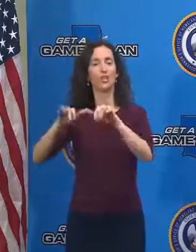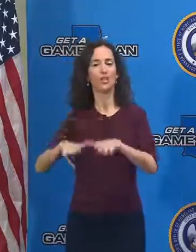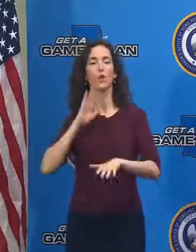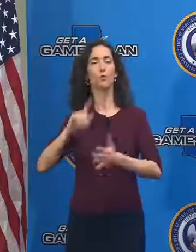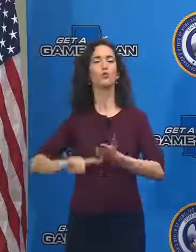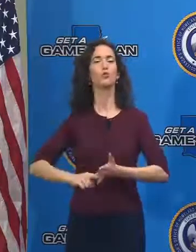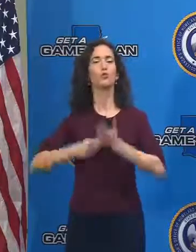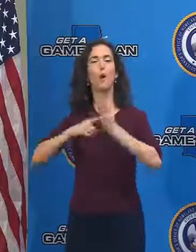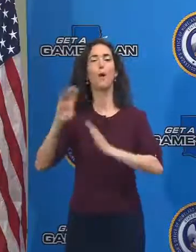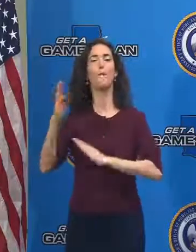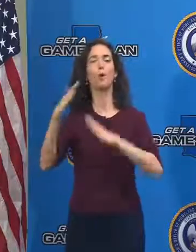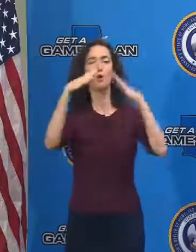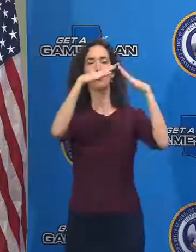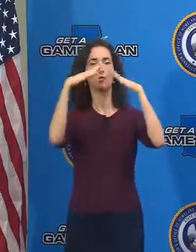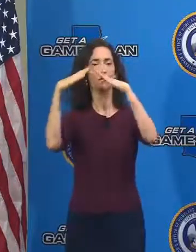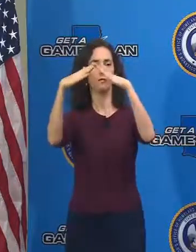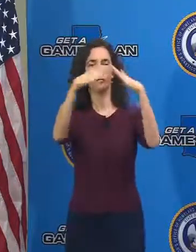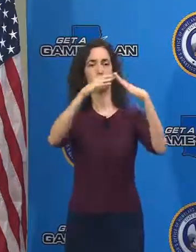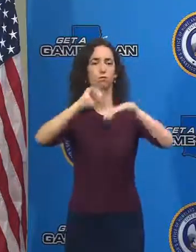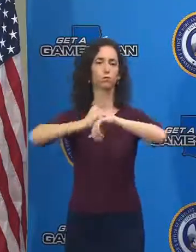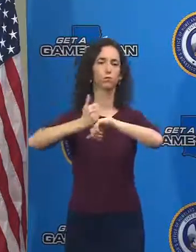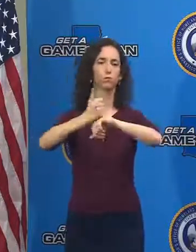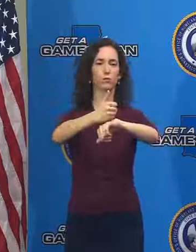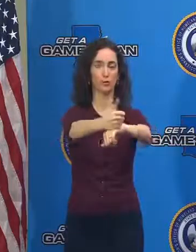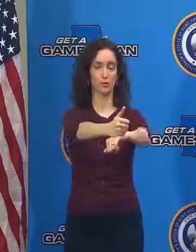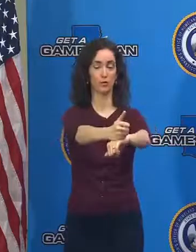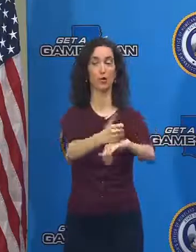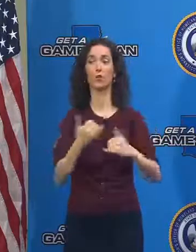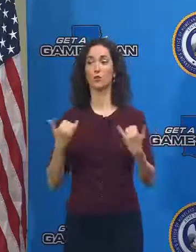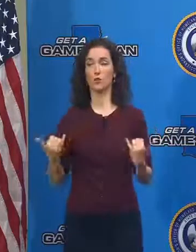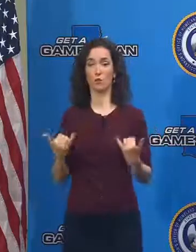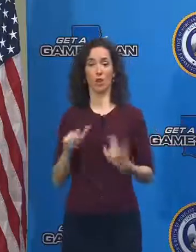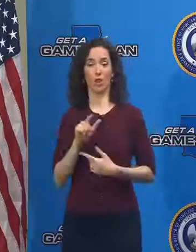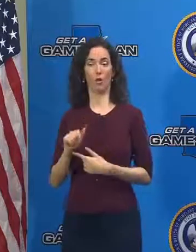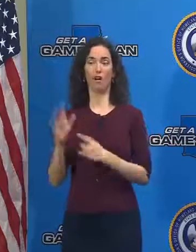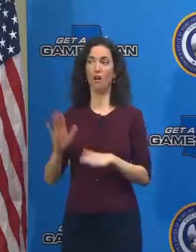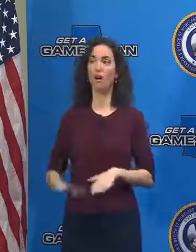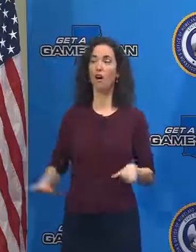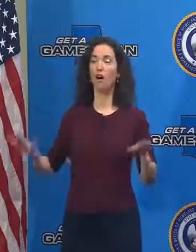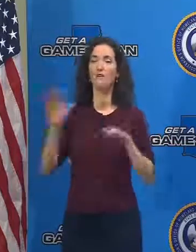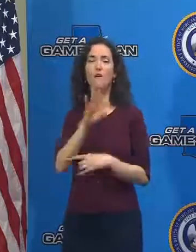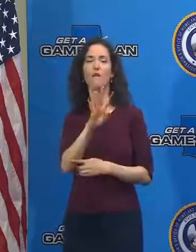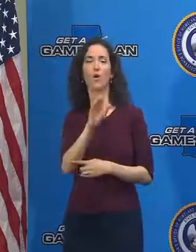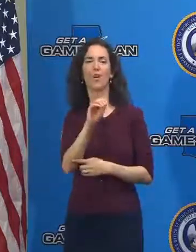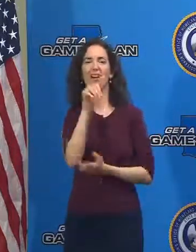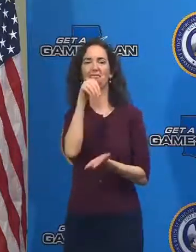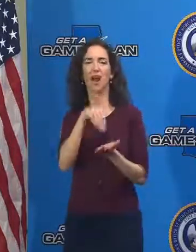over 40,000 homes in Louisiana have signed up for this program.